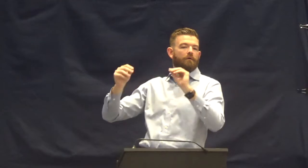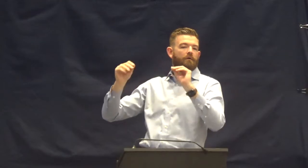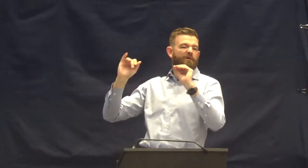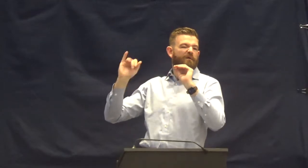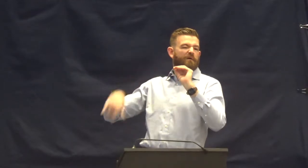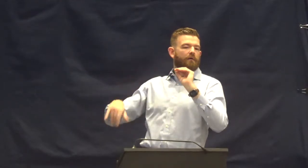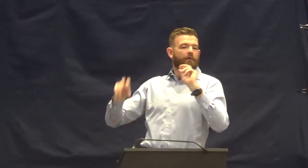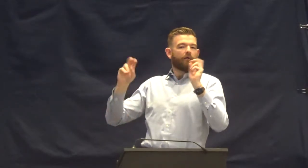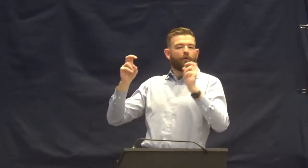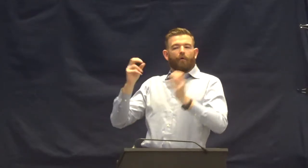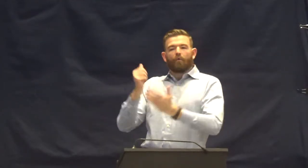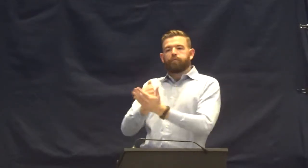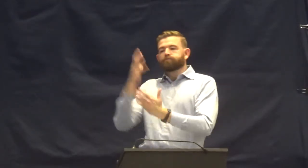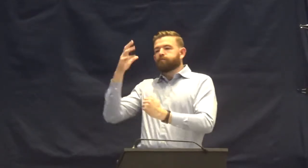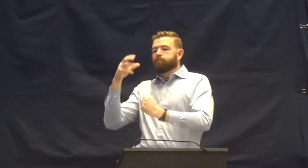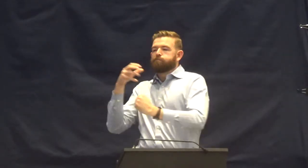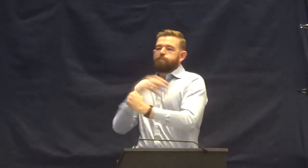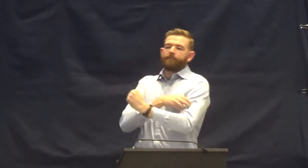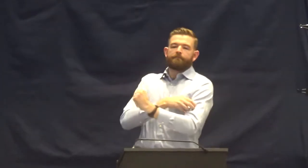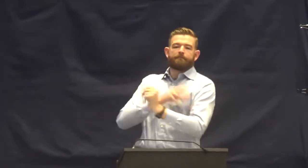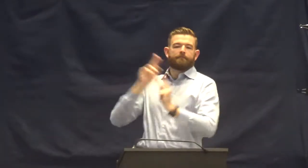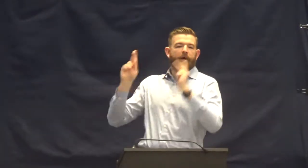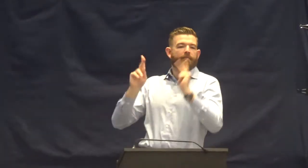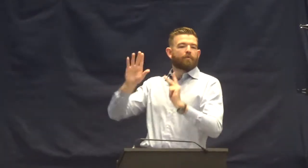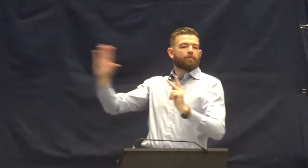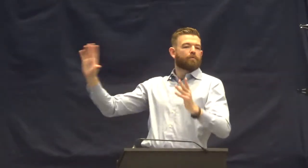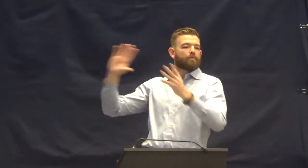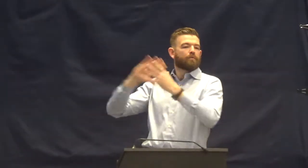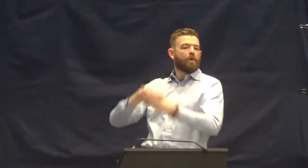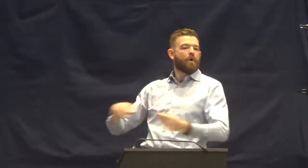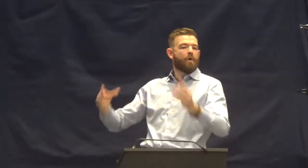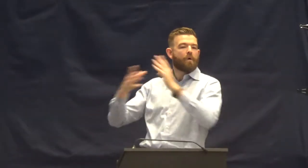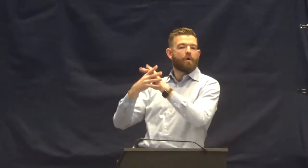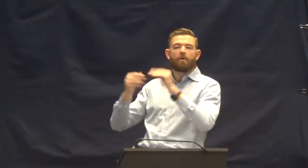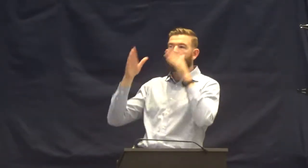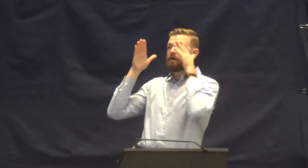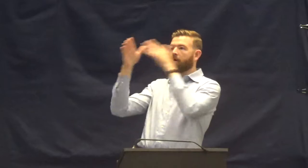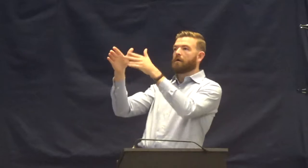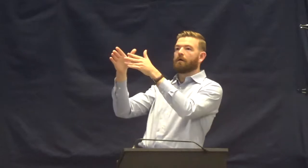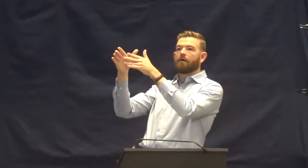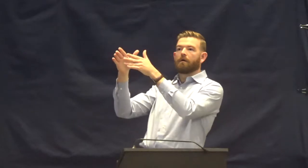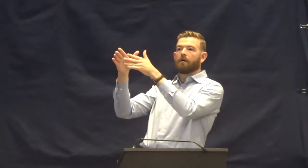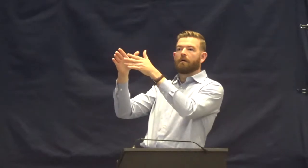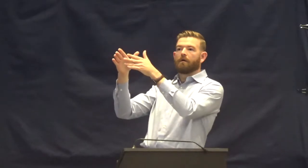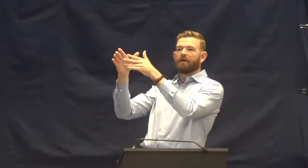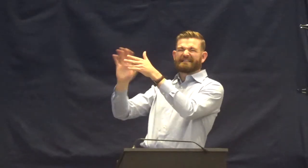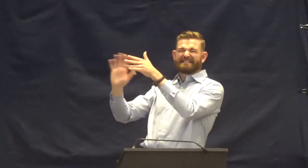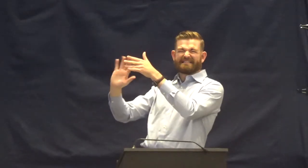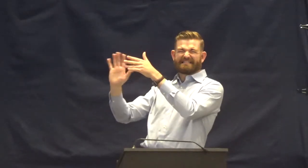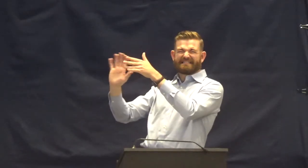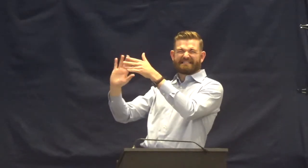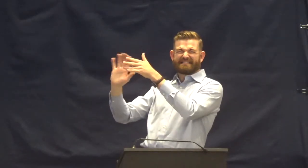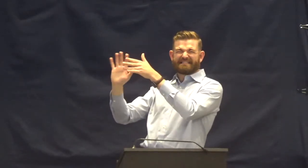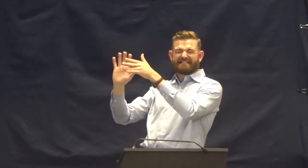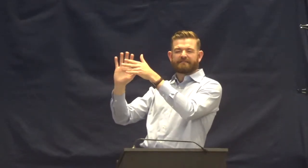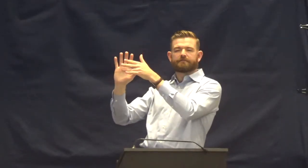In our culture, it's the European story that gets passed down, the story of wealth and